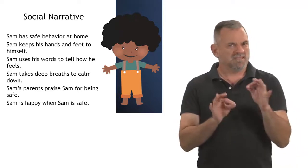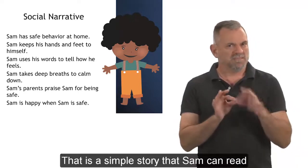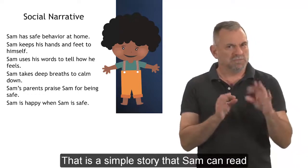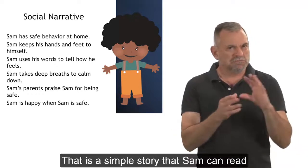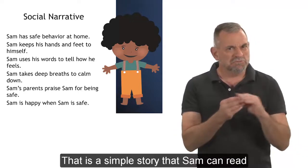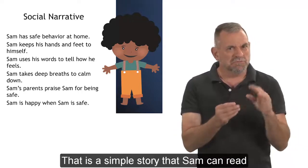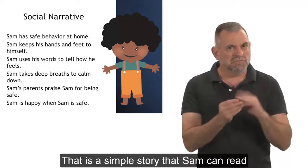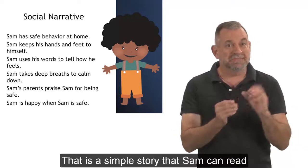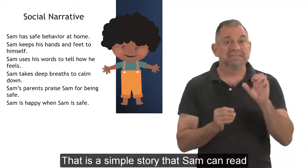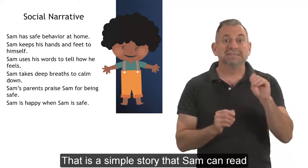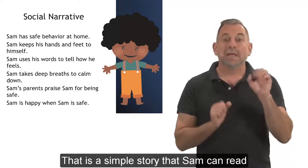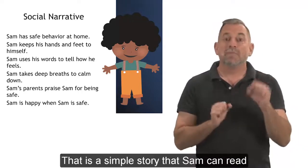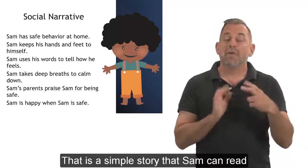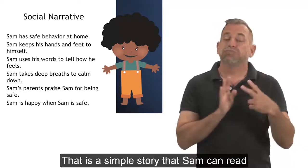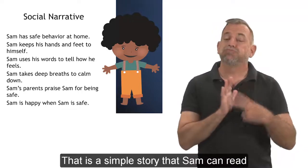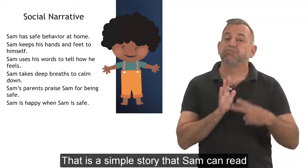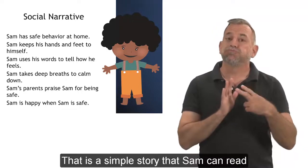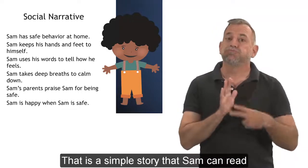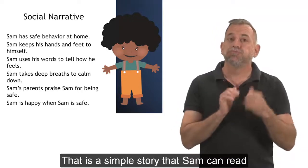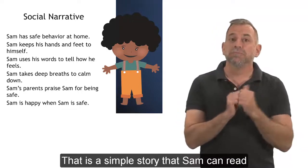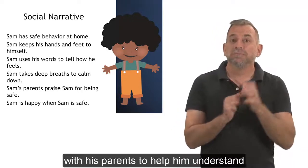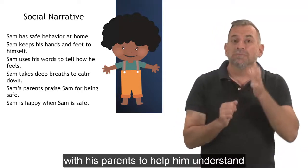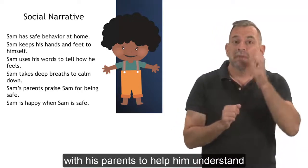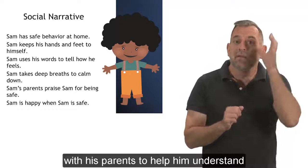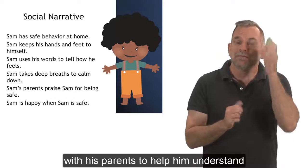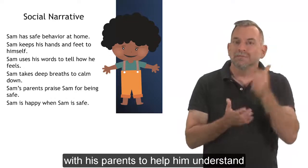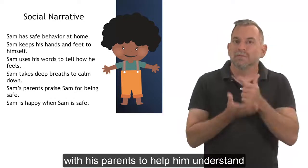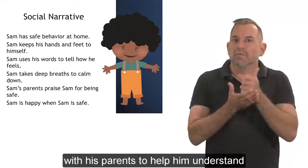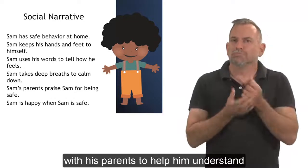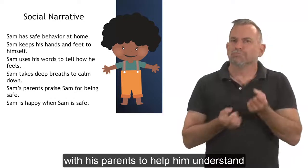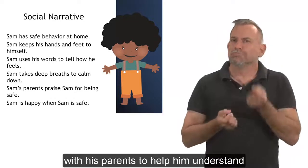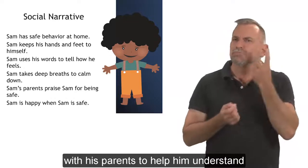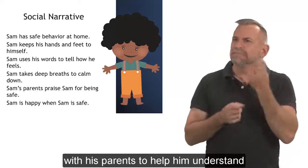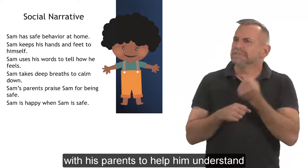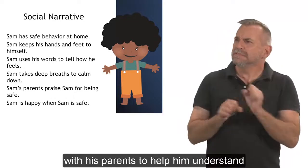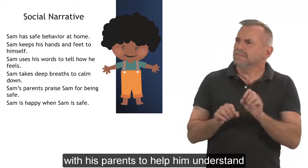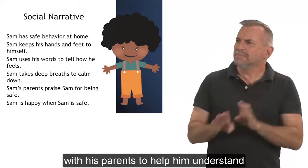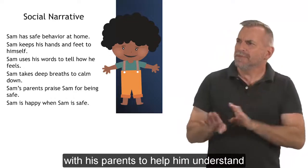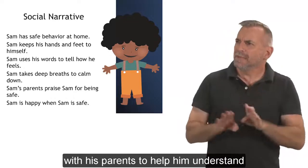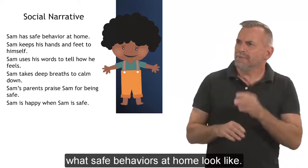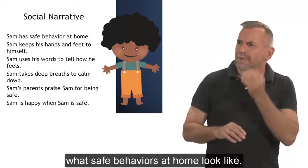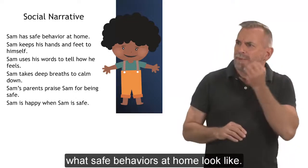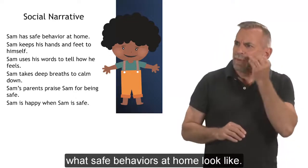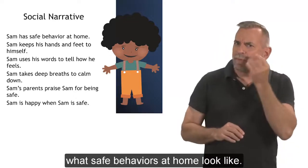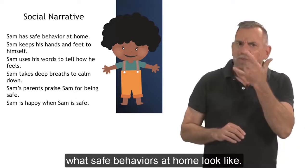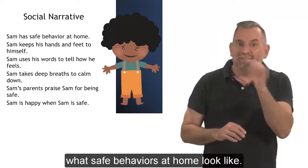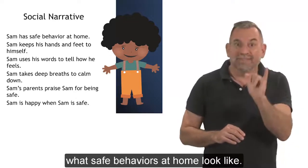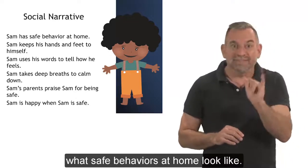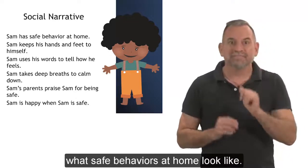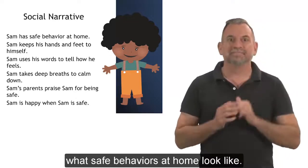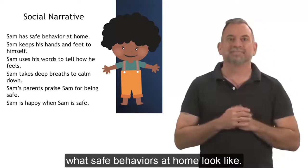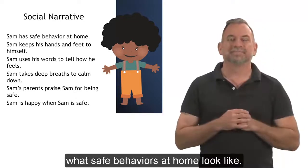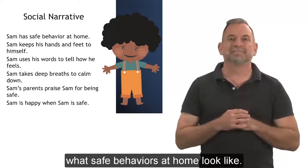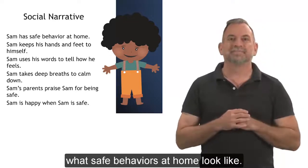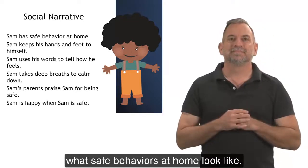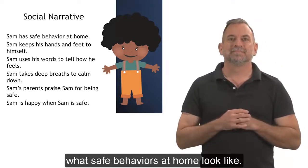That is a simple story that Sam can read with his parents to help him understand what safe behaviors at home look like.